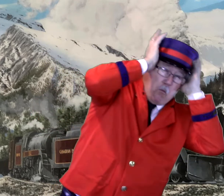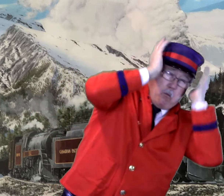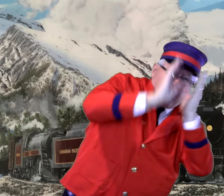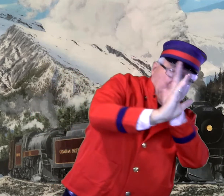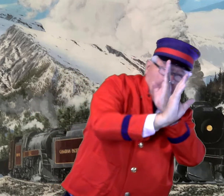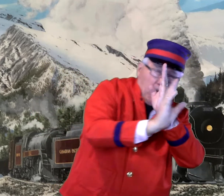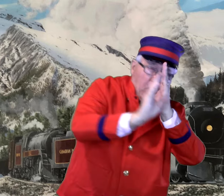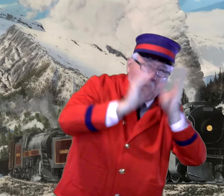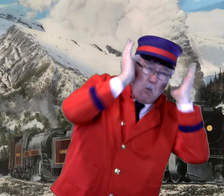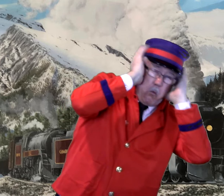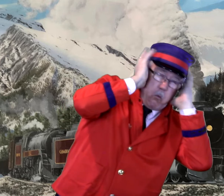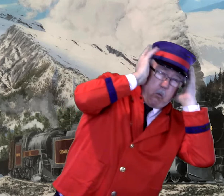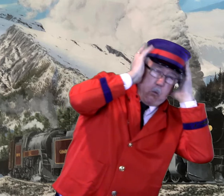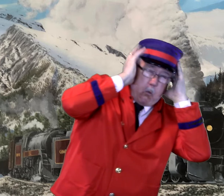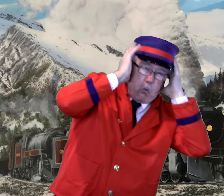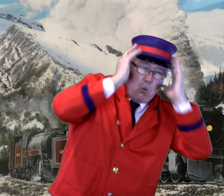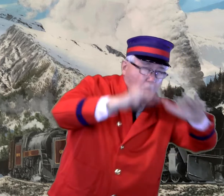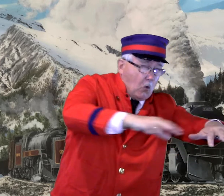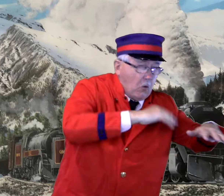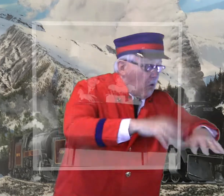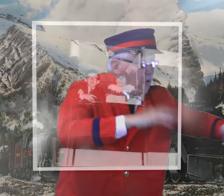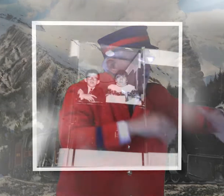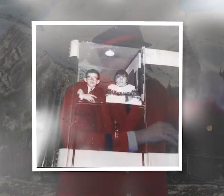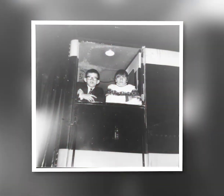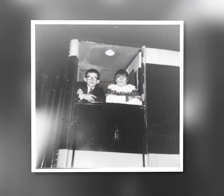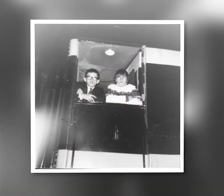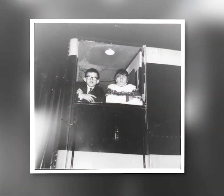cars and open the window and stick his head out.